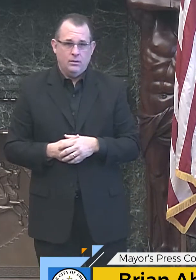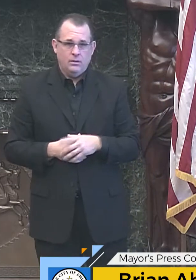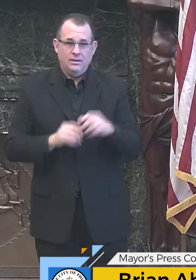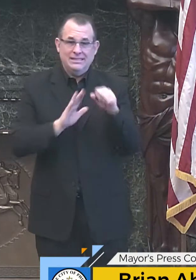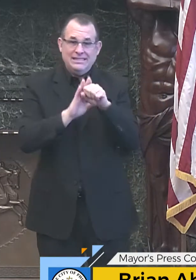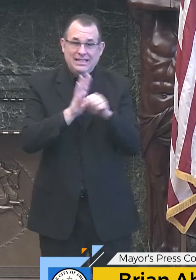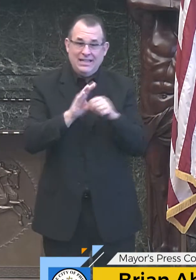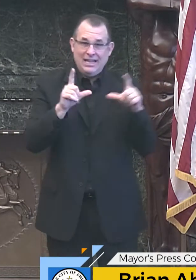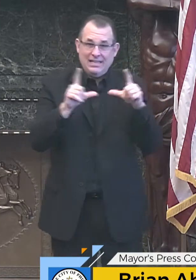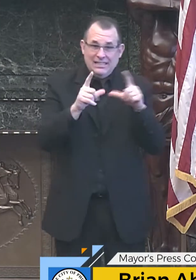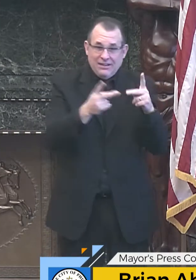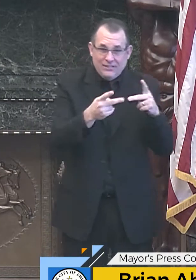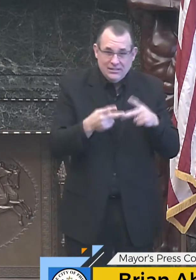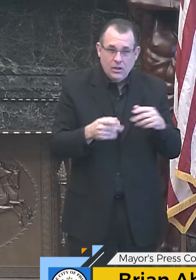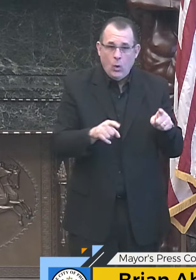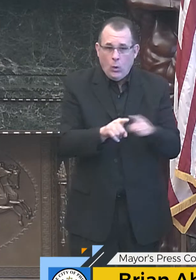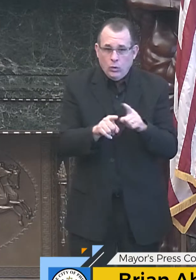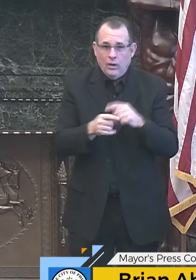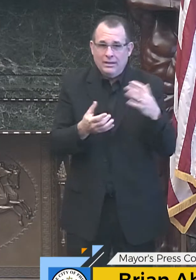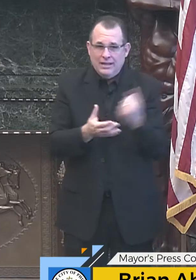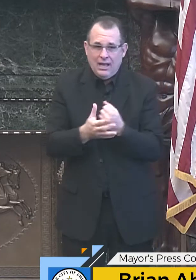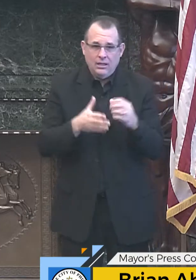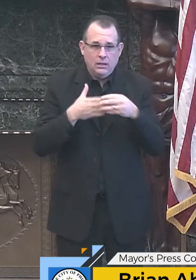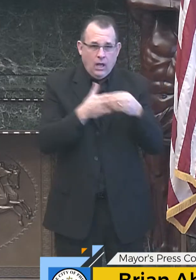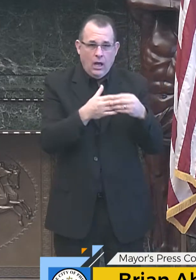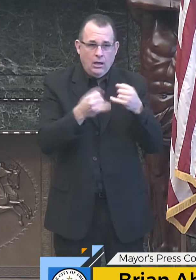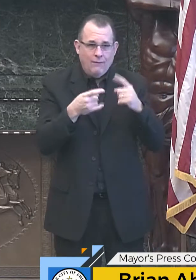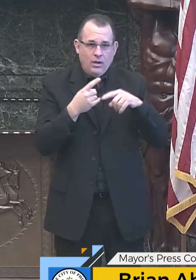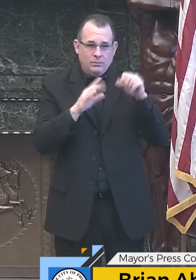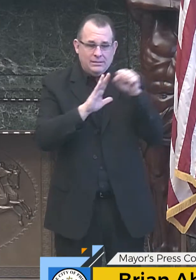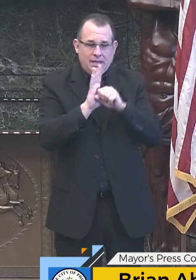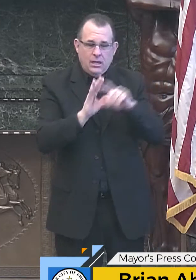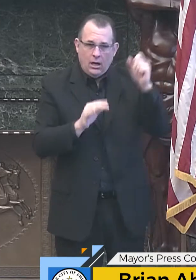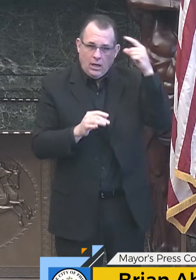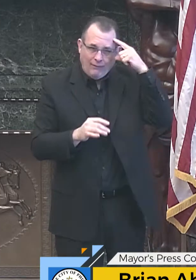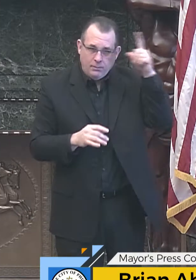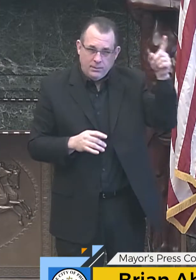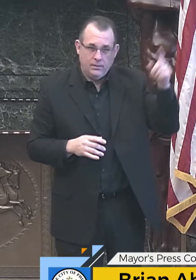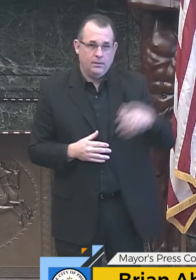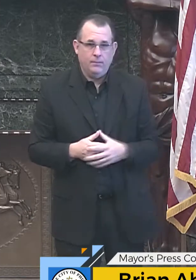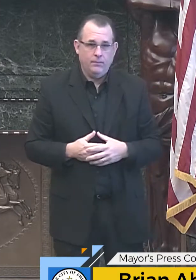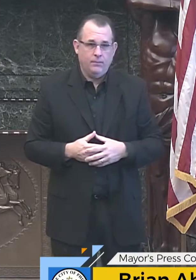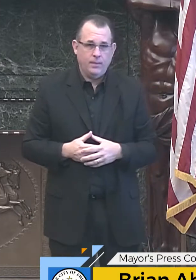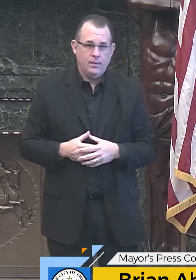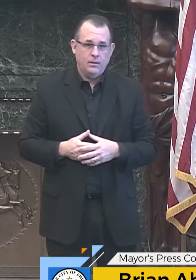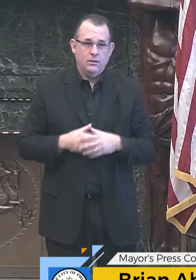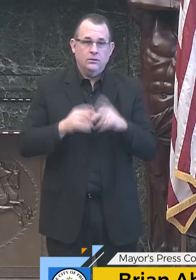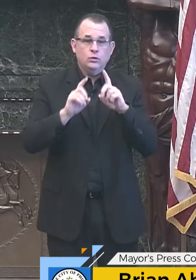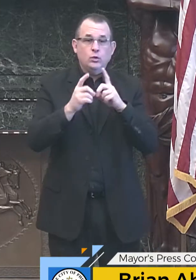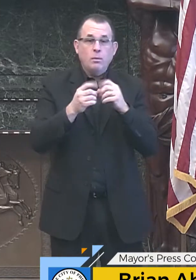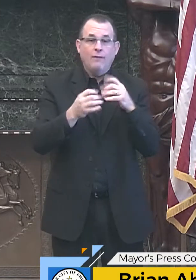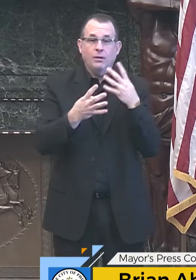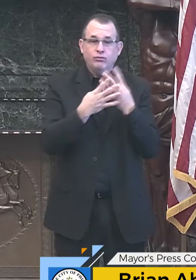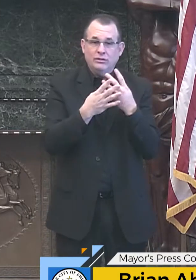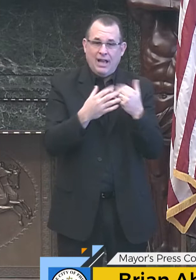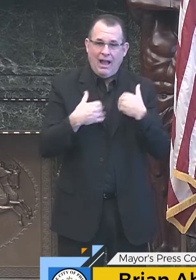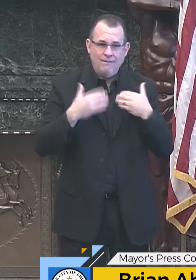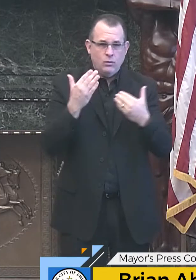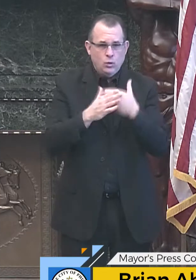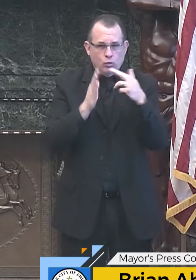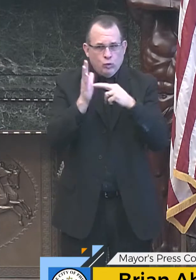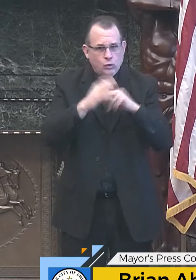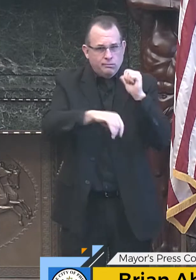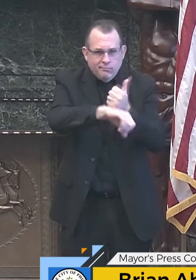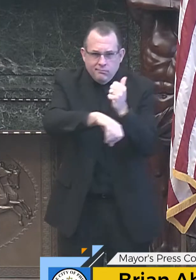receiving direction from the state. At the Department of Prisons, new safeguards are being introduced immediately. All inmates